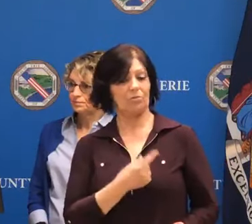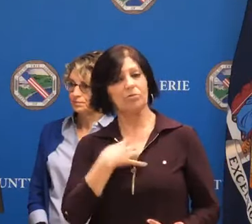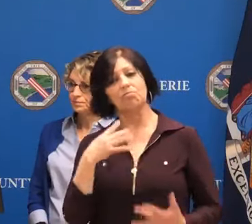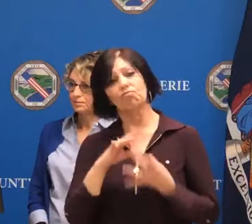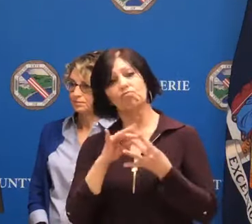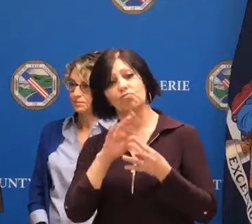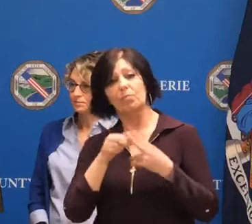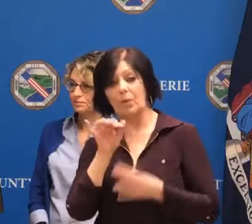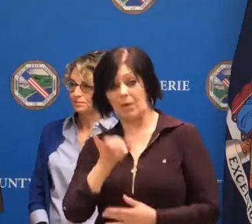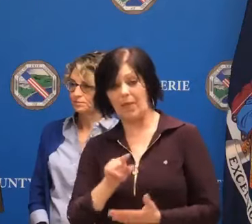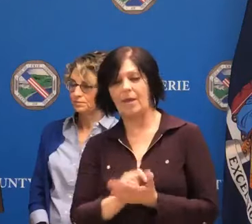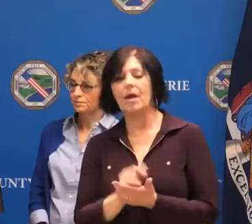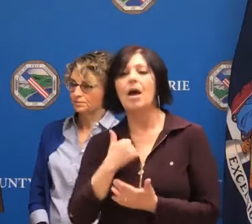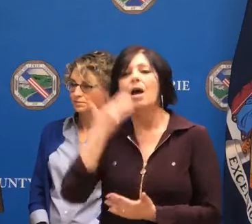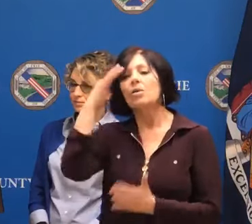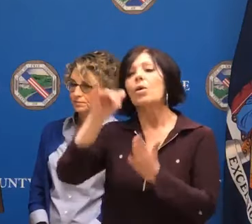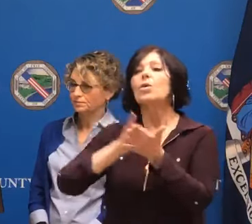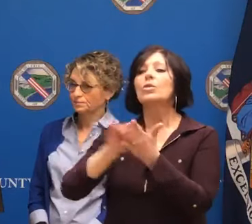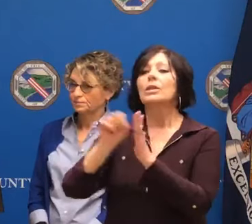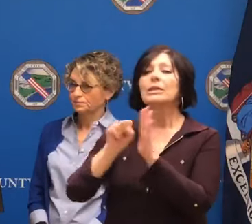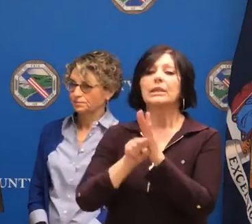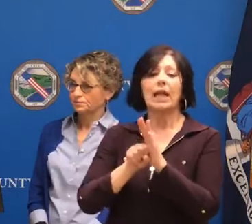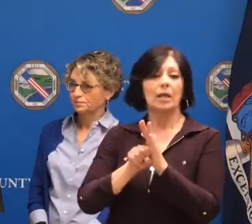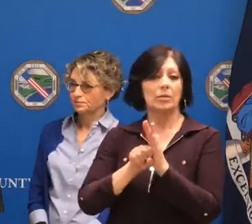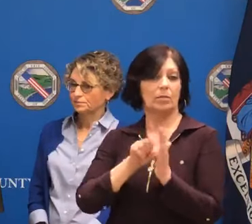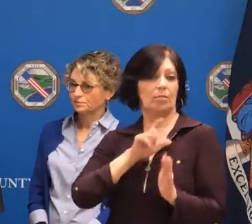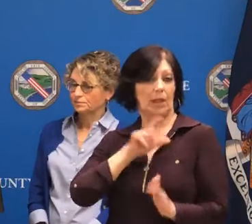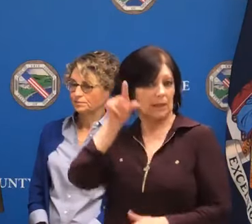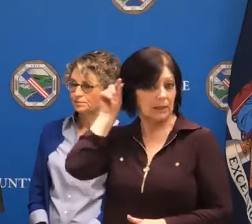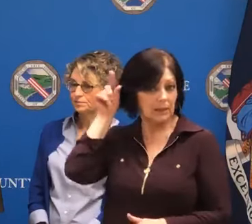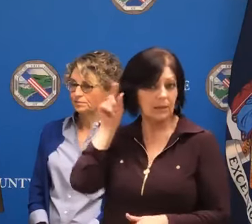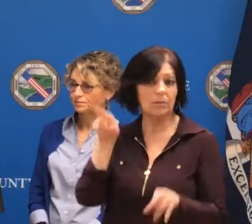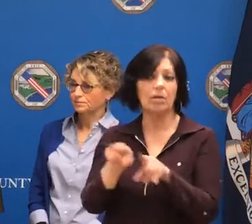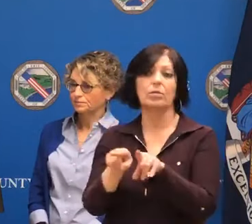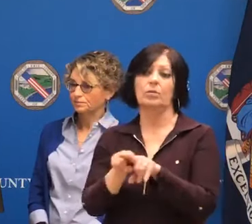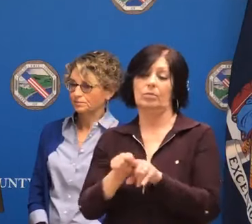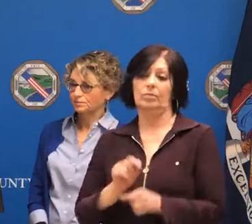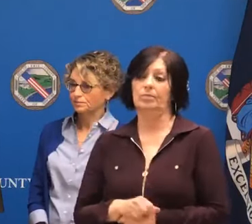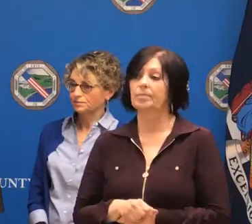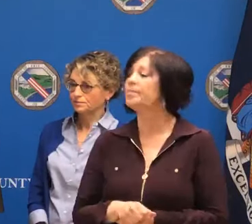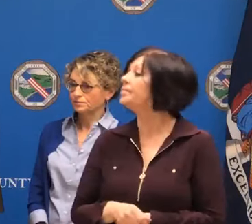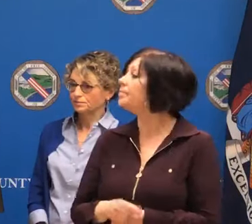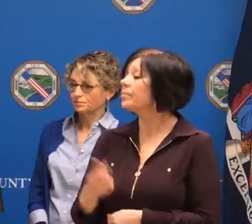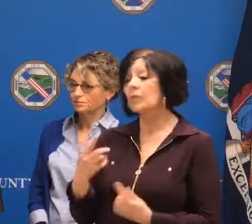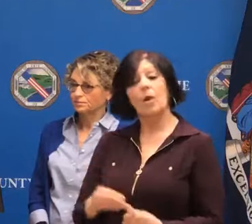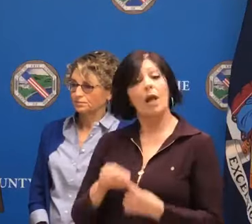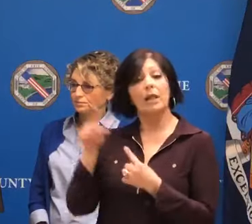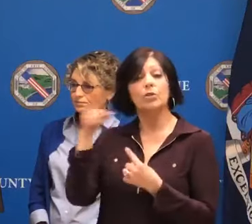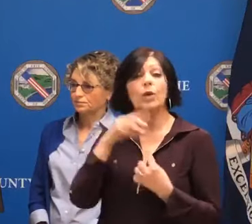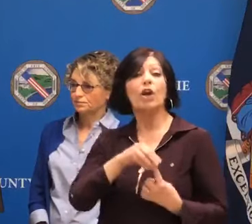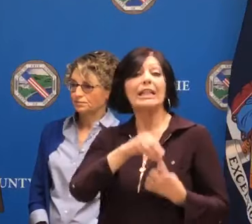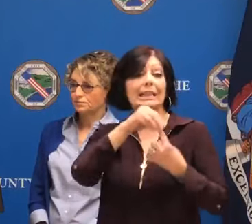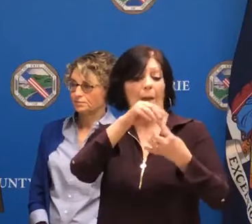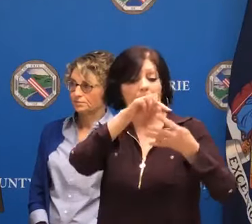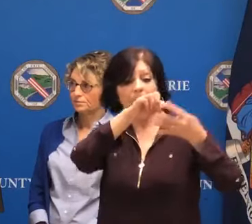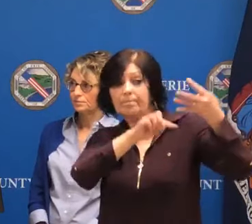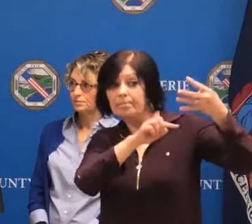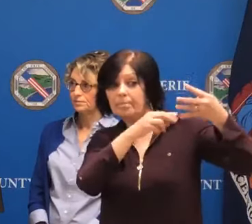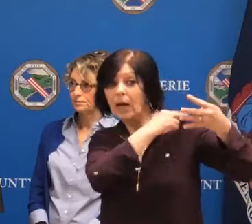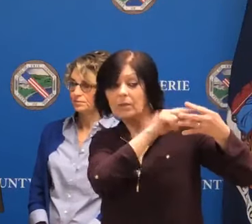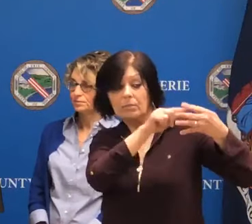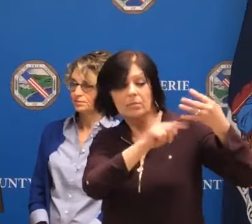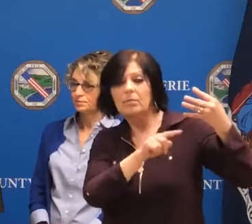little bit more about that. I know New York State Police is taking this seriously, as well as others. So unless you're one of the exemptions,